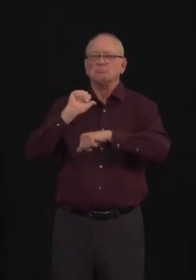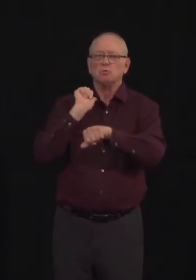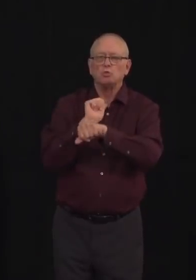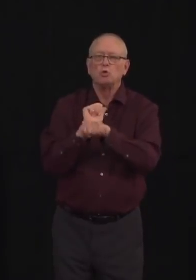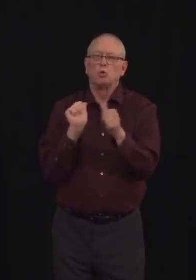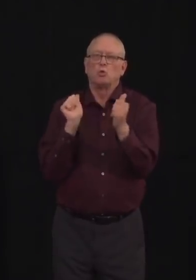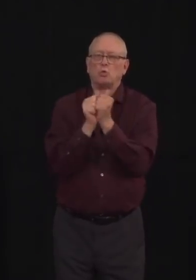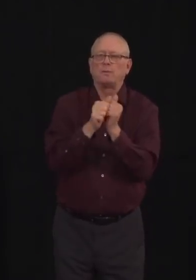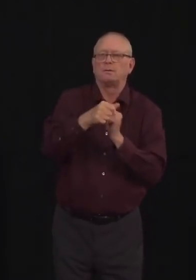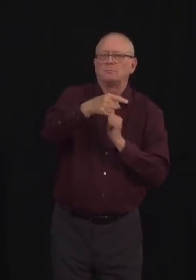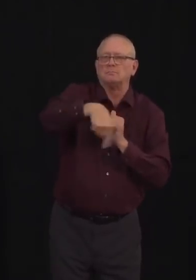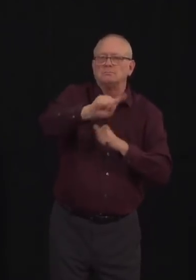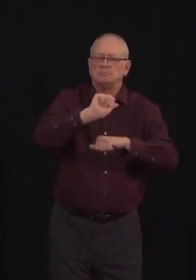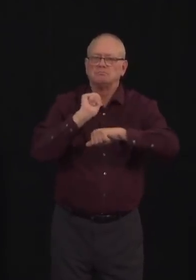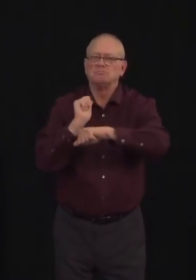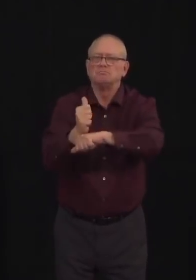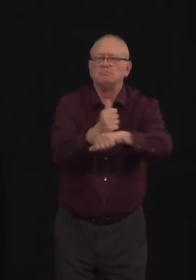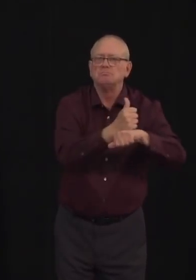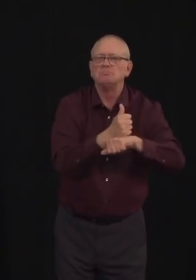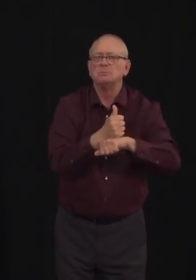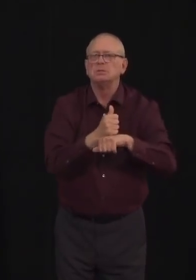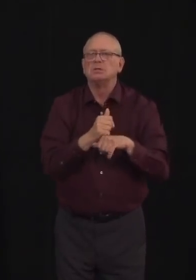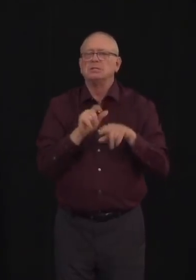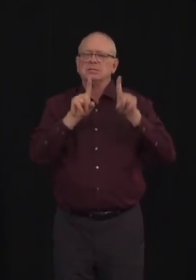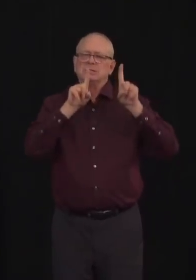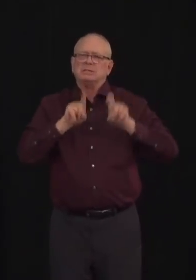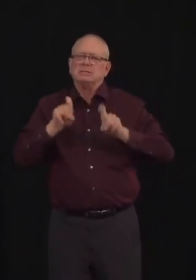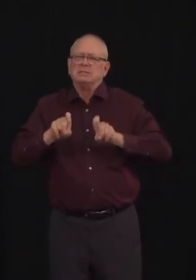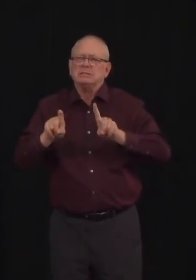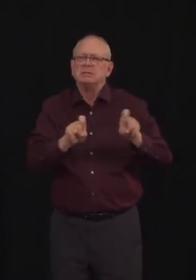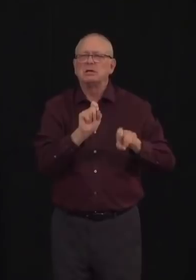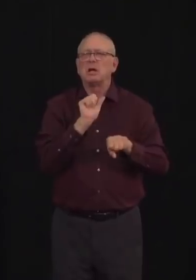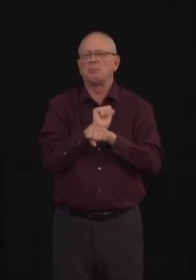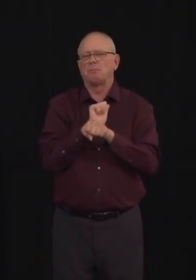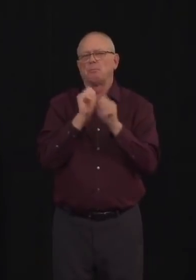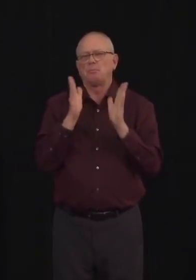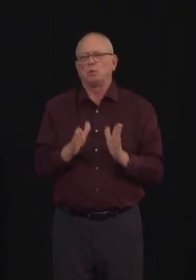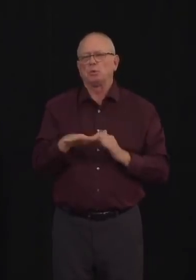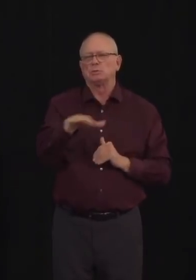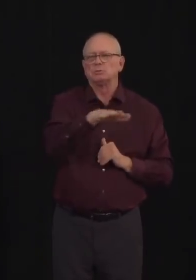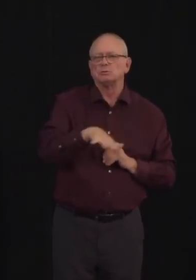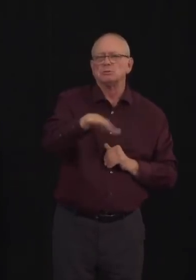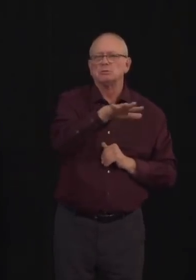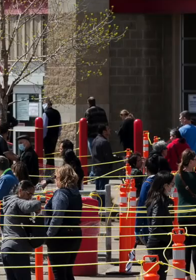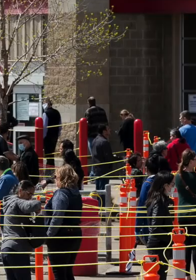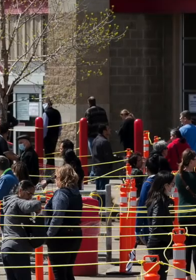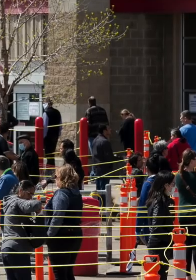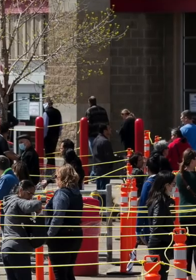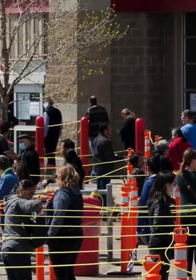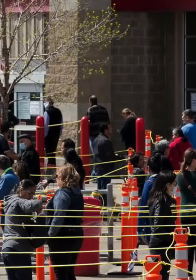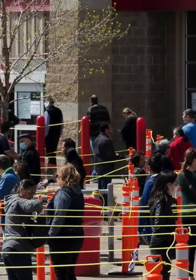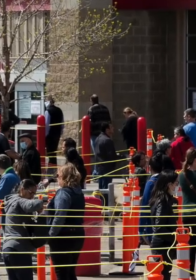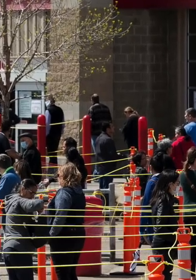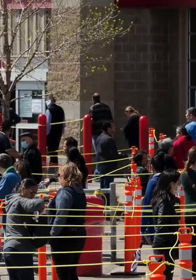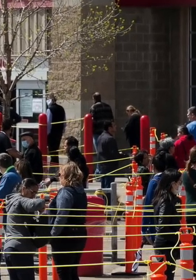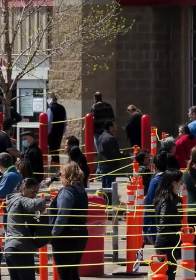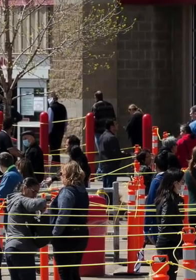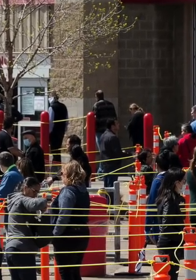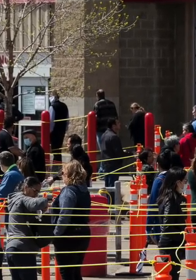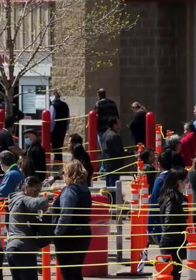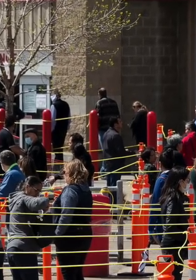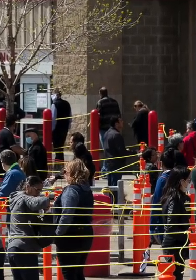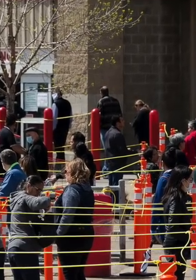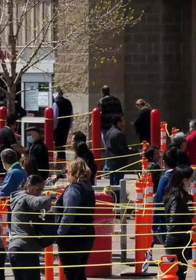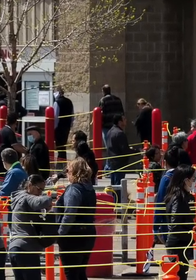Site-wide employee testing is now being arranged, and we will continue to closely monitor the situation. These cases are part